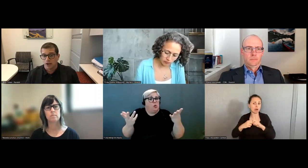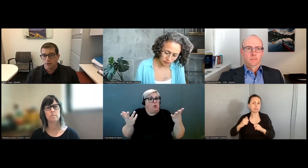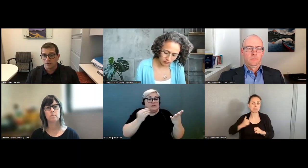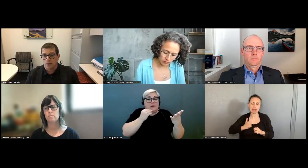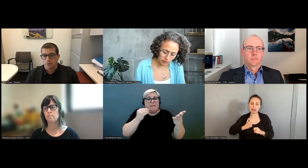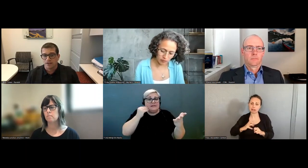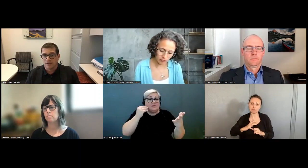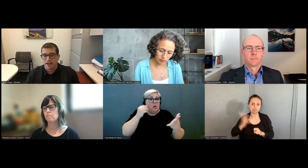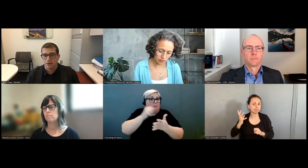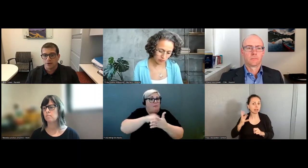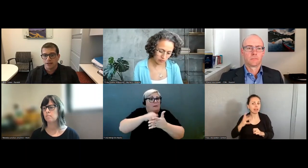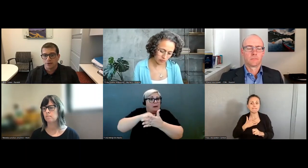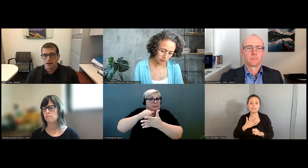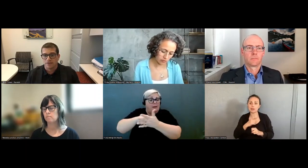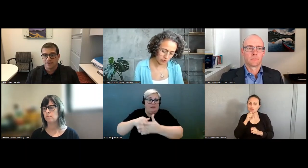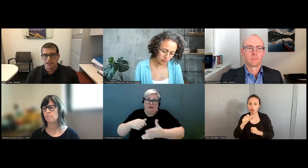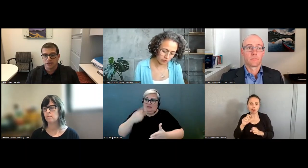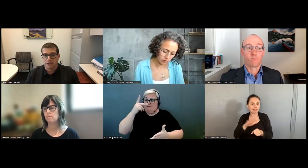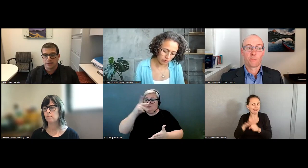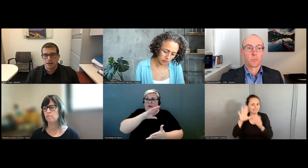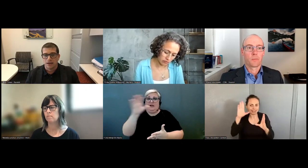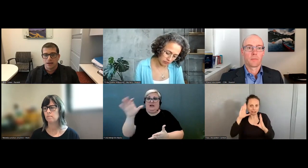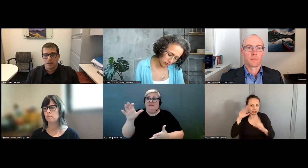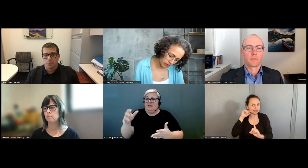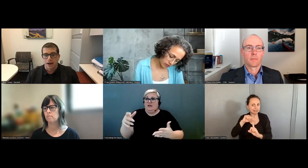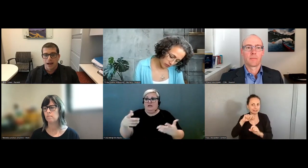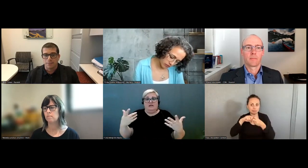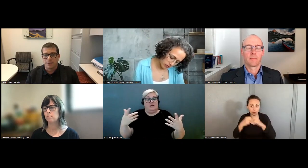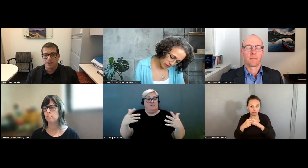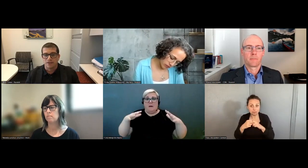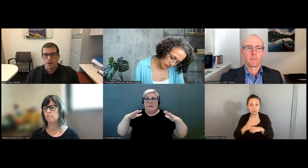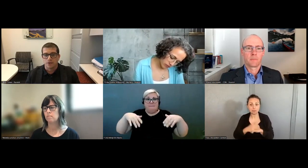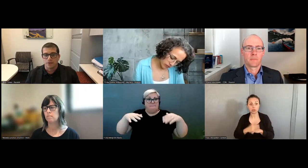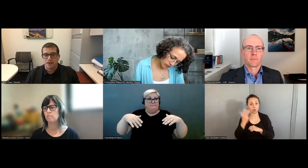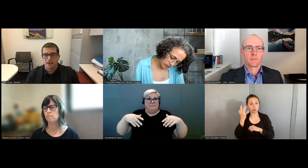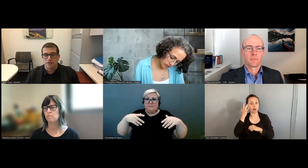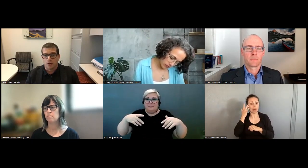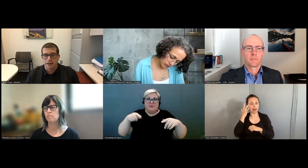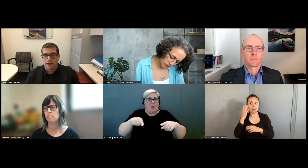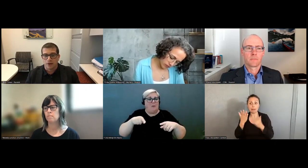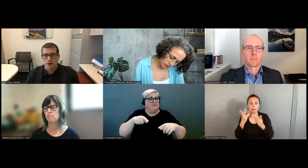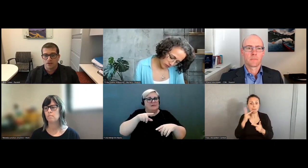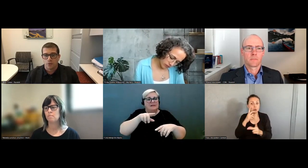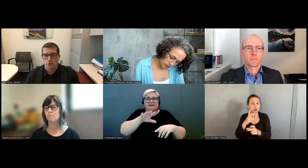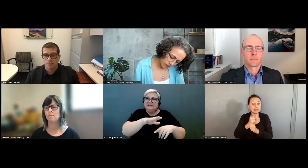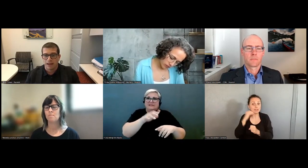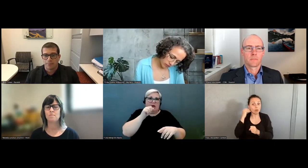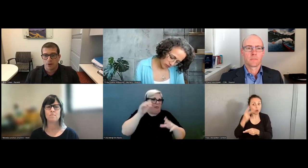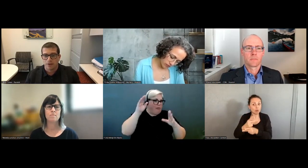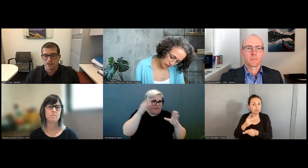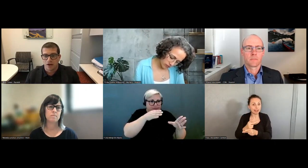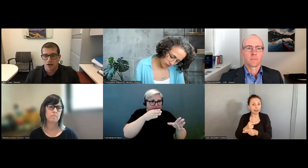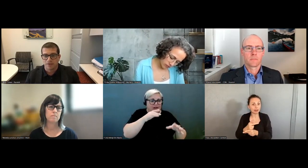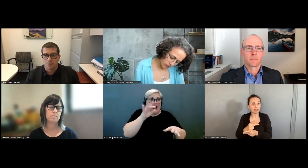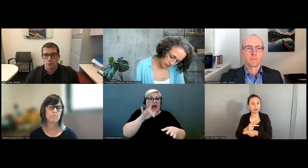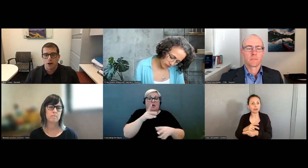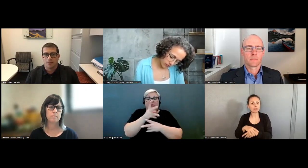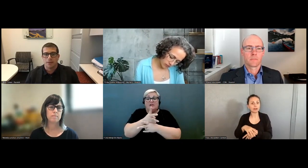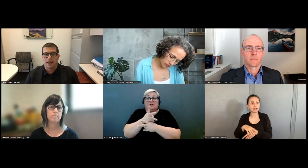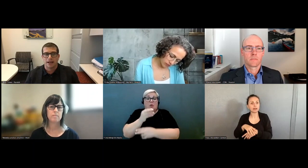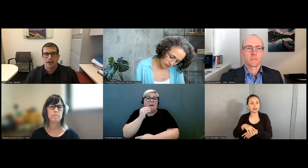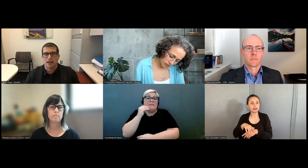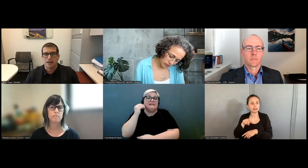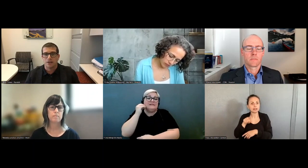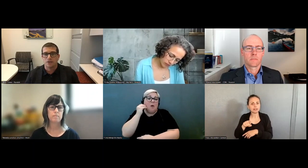would argue has not received anywhere near enough attention, perhaps because those who receive home care are, to quote a paper on this topic from a